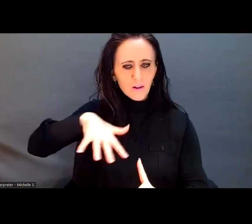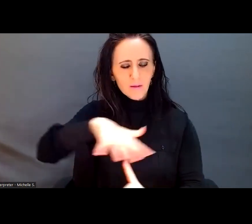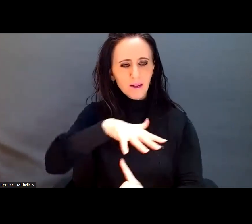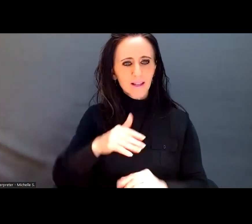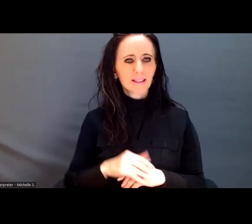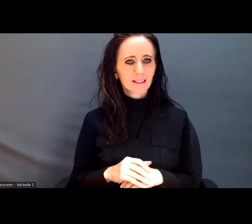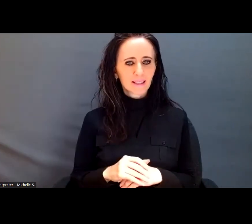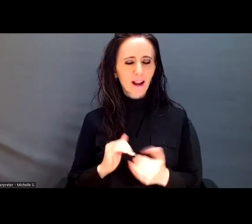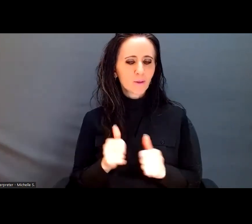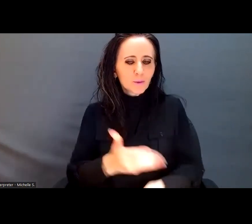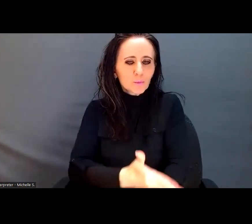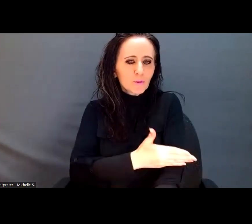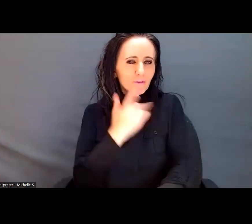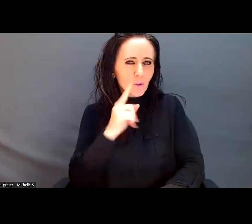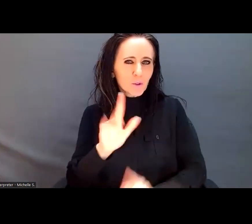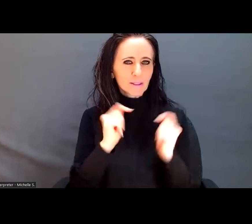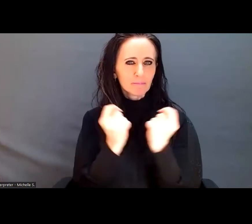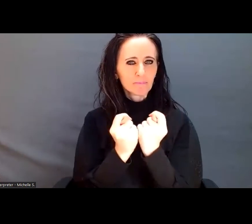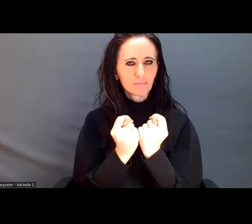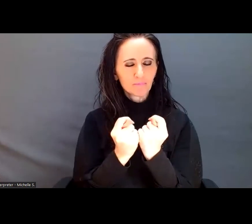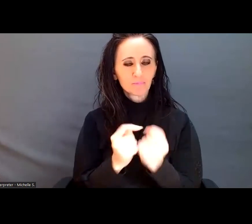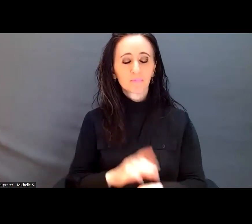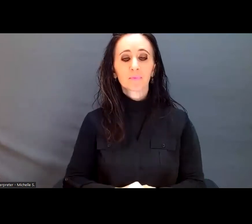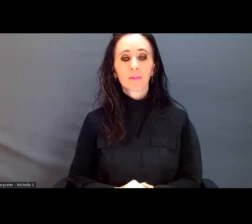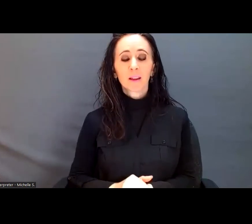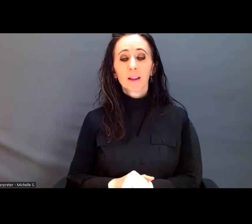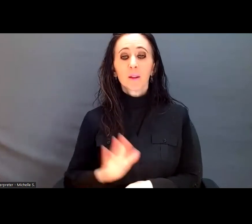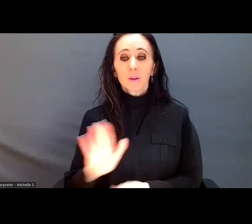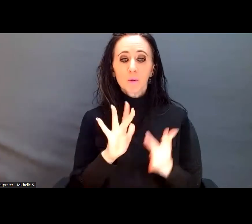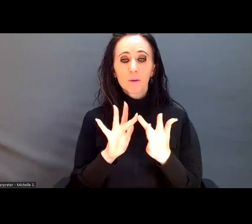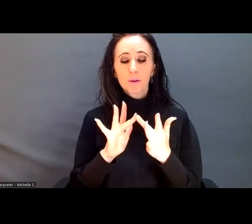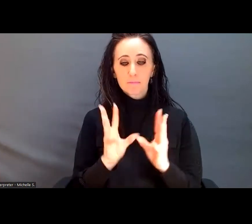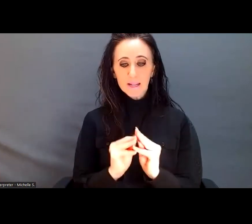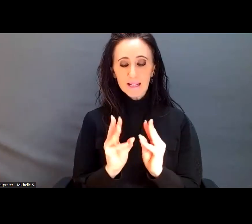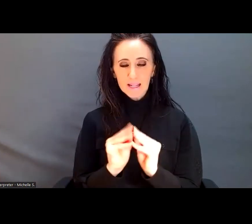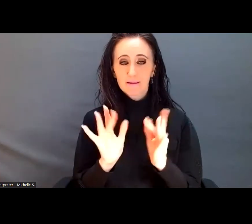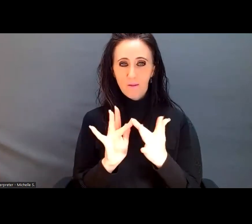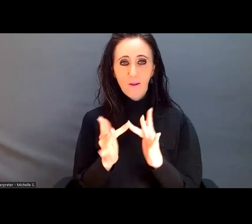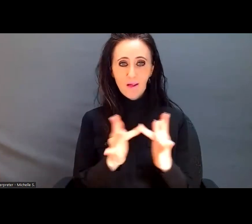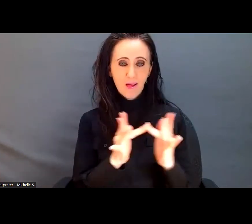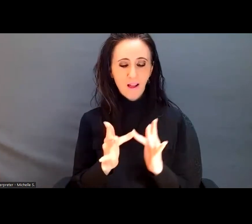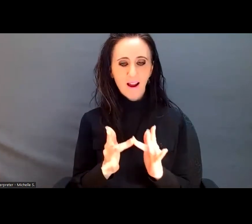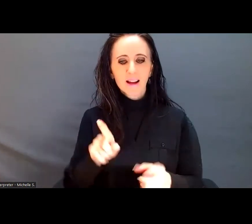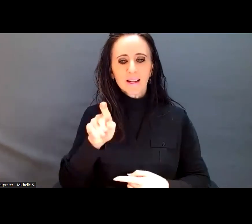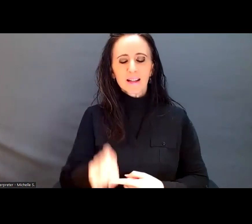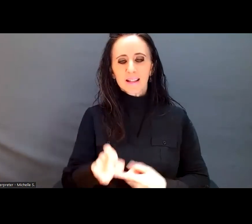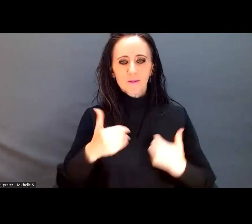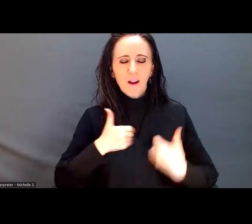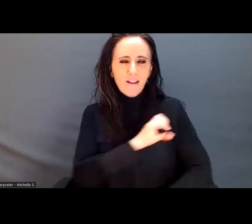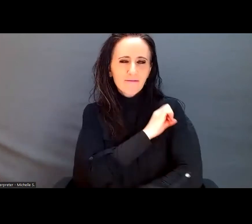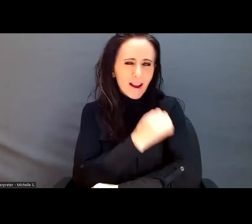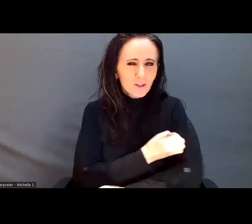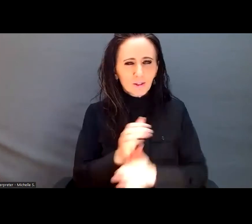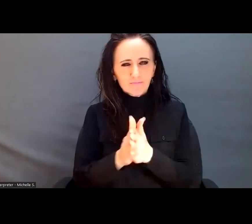lean. Reset your energy high, especially online. People want the